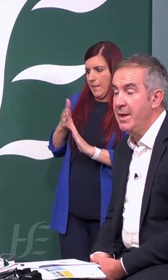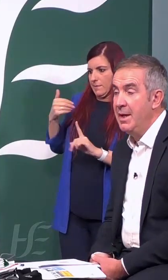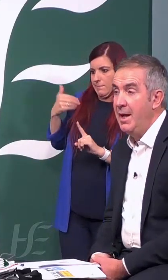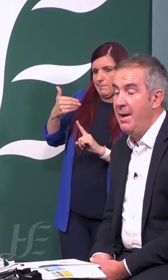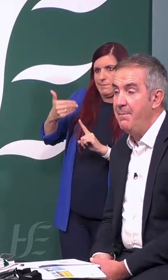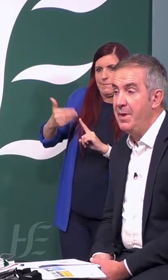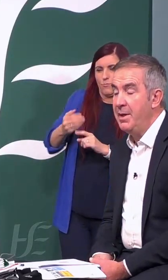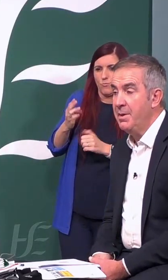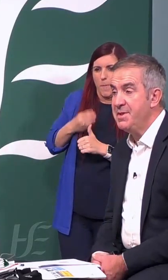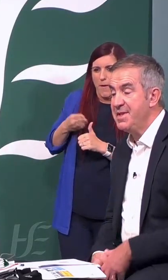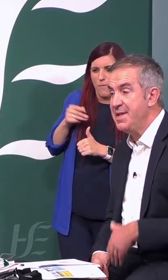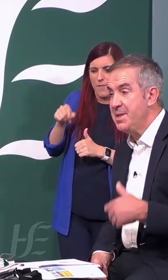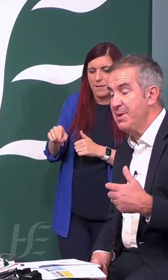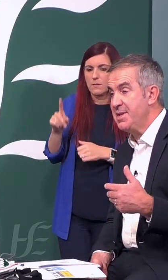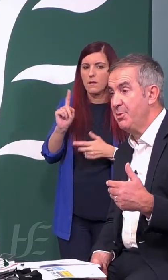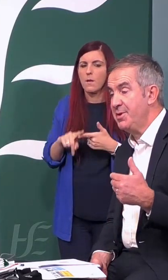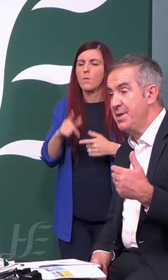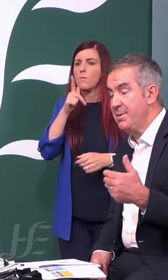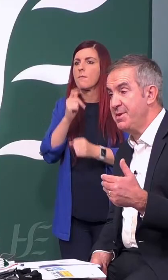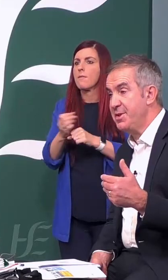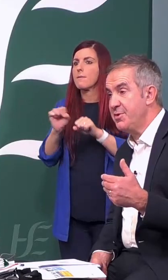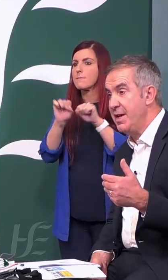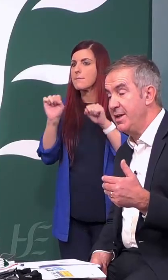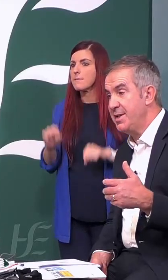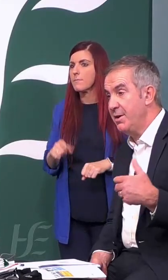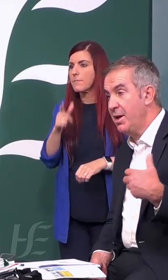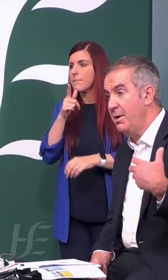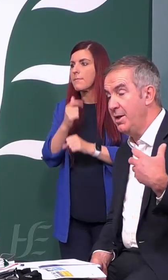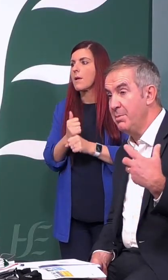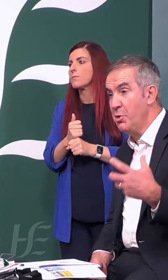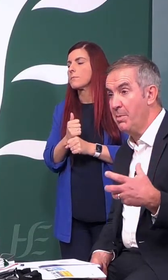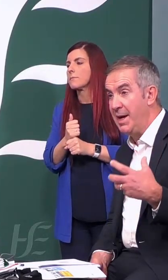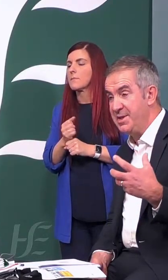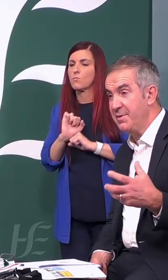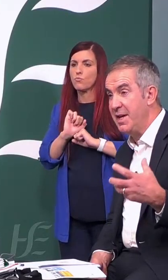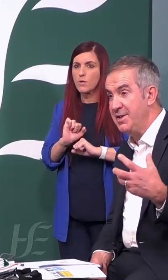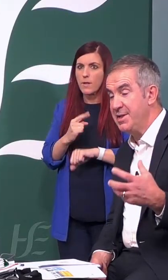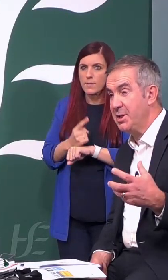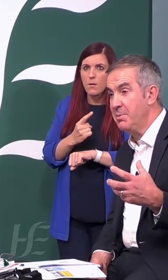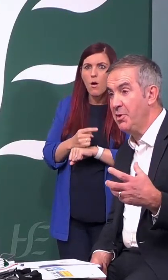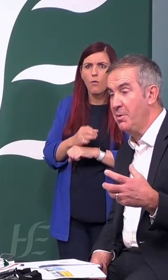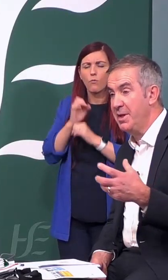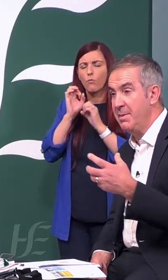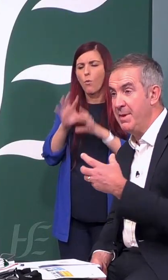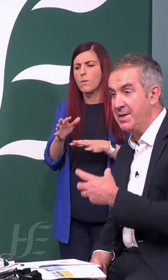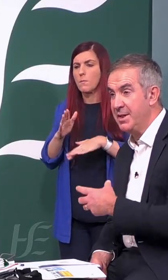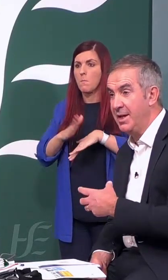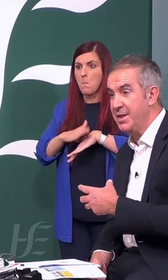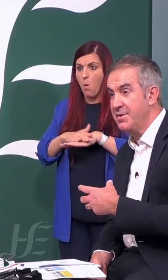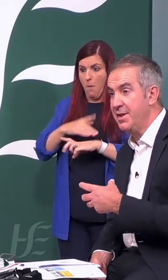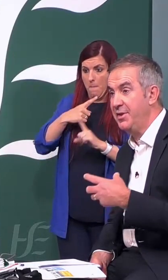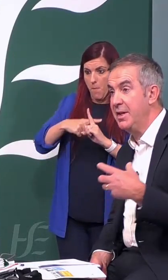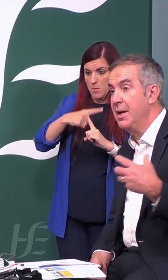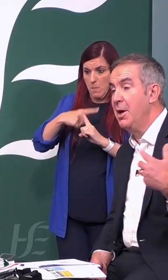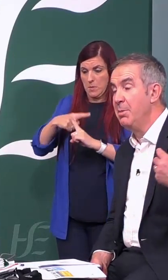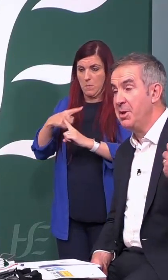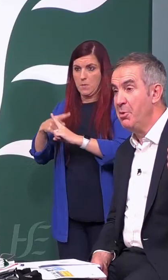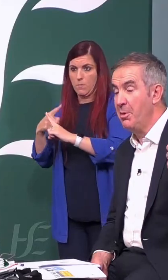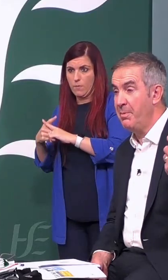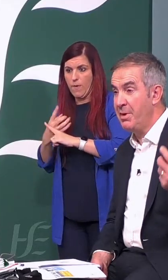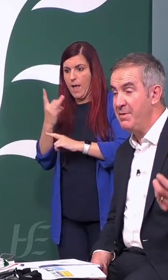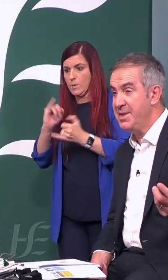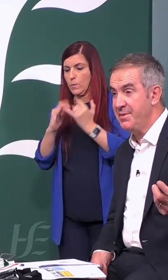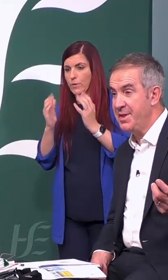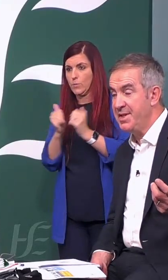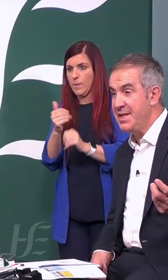time. In terms of the system, I suppose, in terms of the strain that's there, clearly the more positive cases that come forward, it impacts on contact tracing, but the